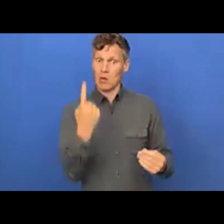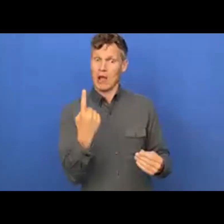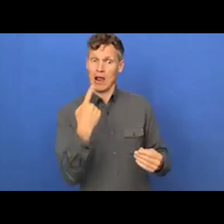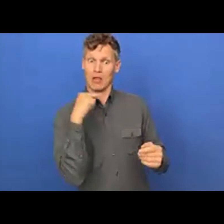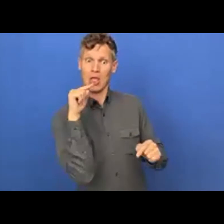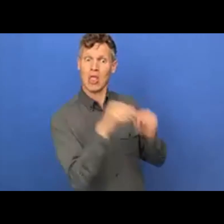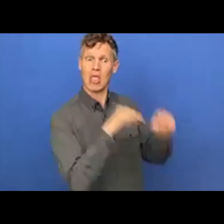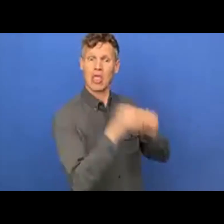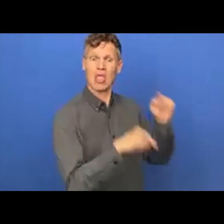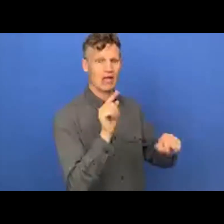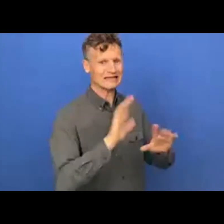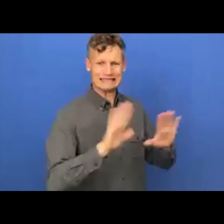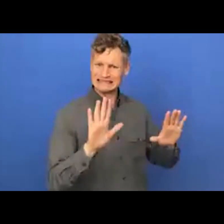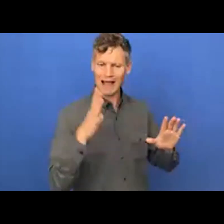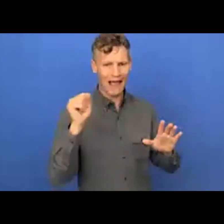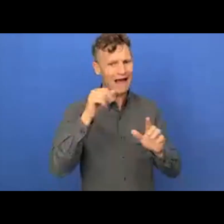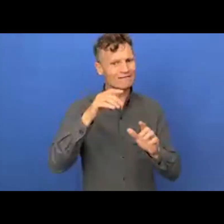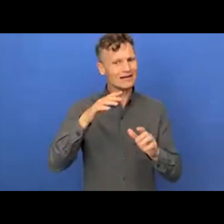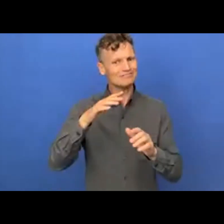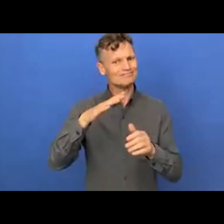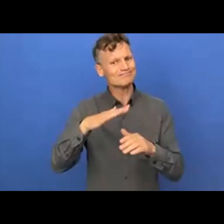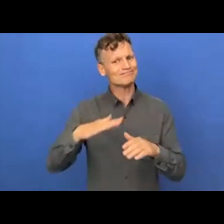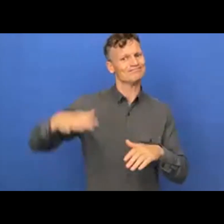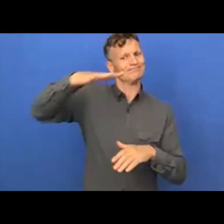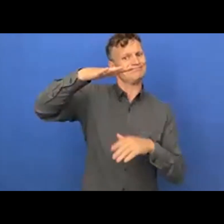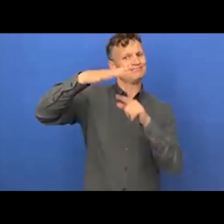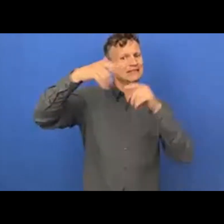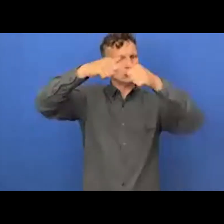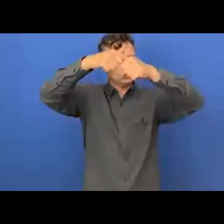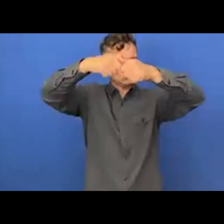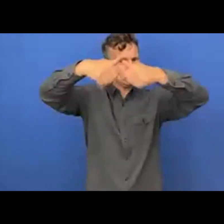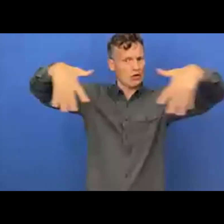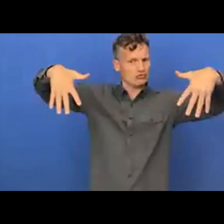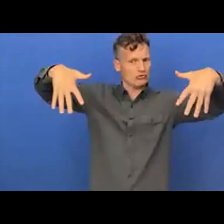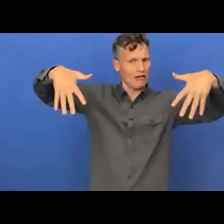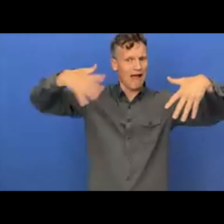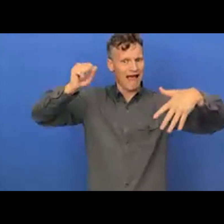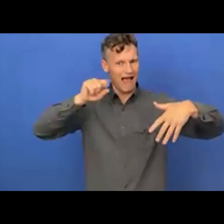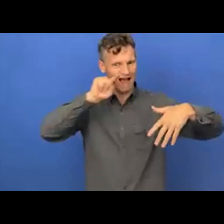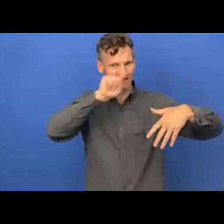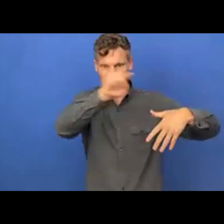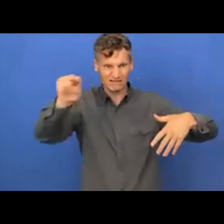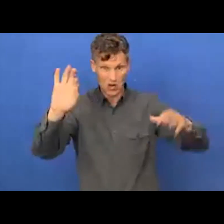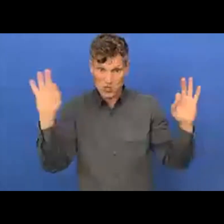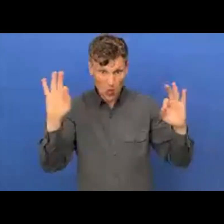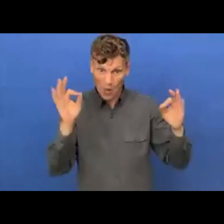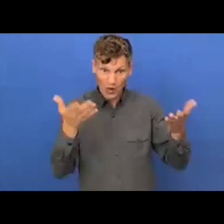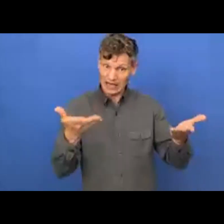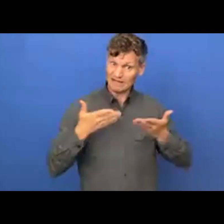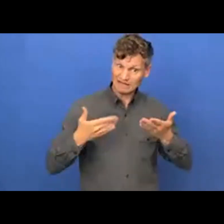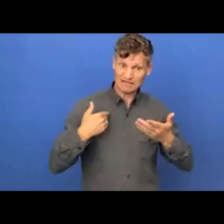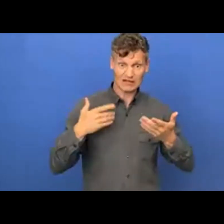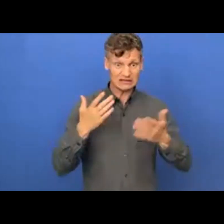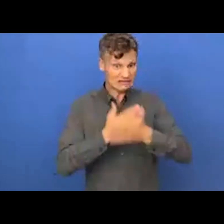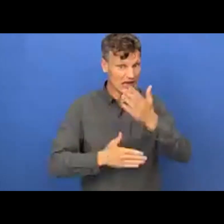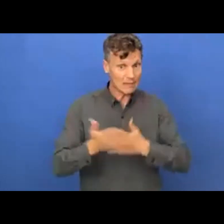of accessibility and the lack of reasonable adjustments or accommodation as basic elements of an intersectoral public policy.